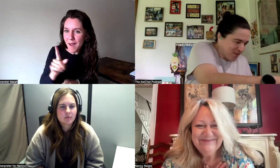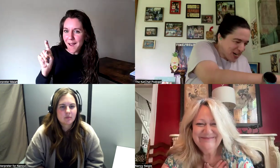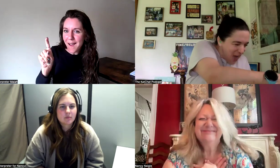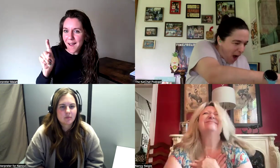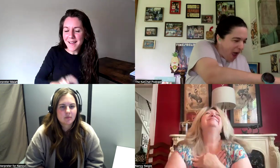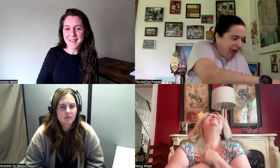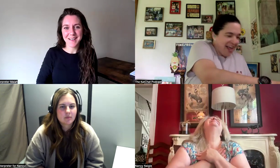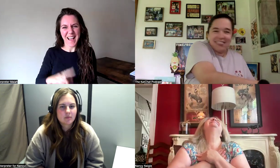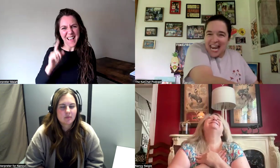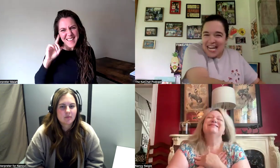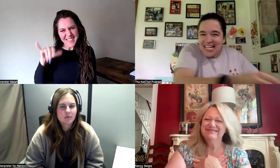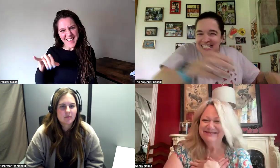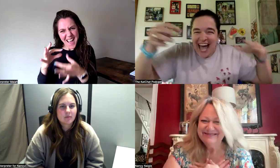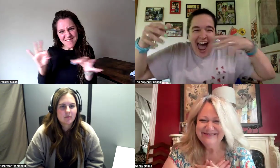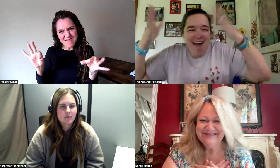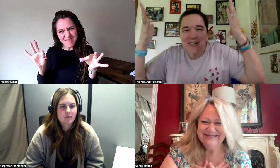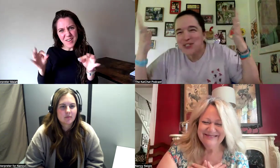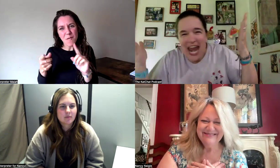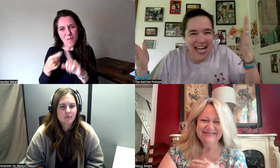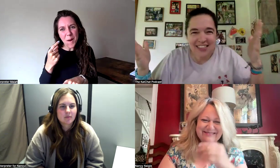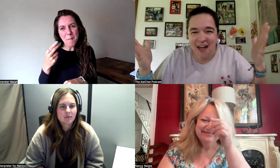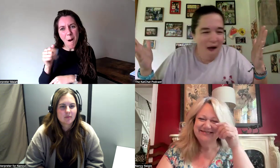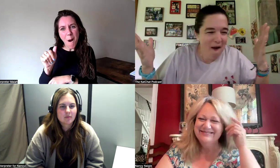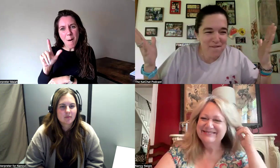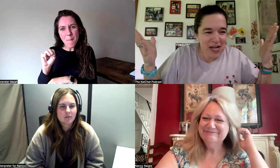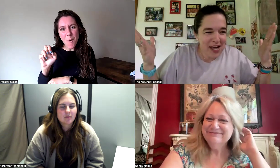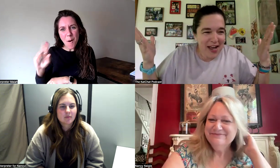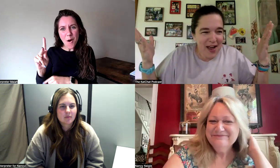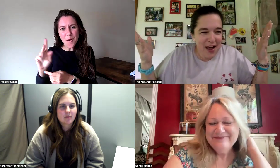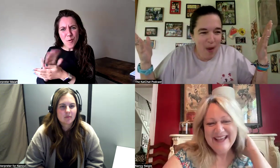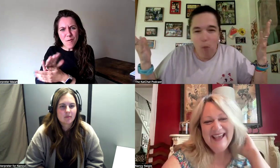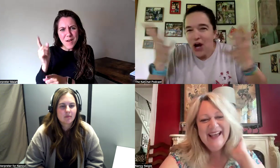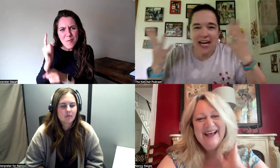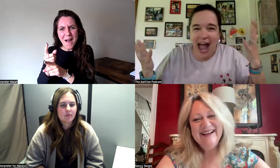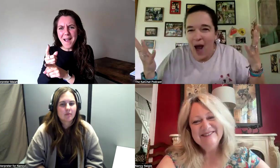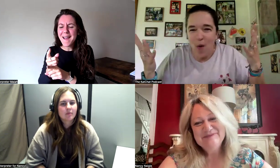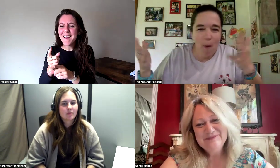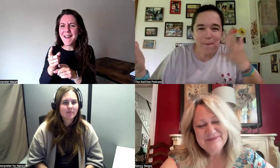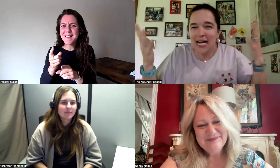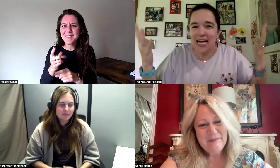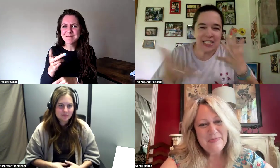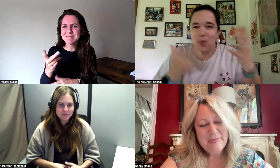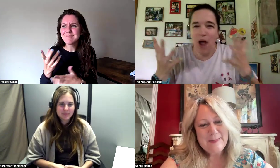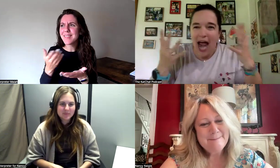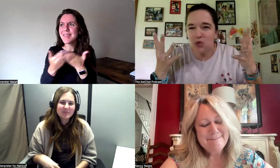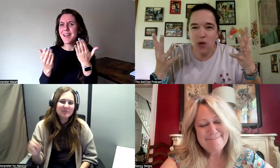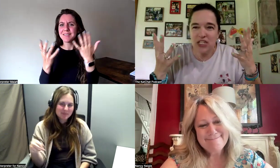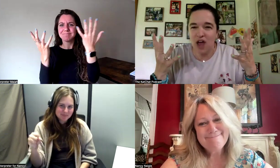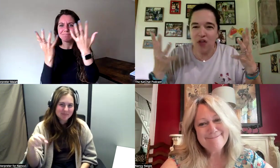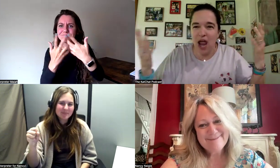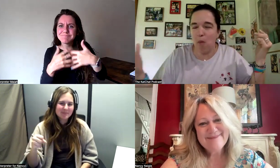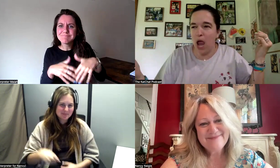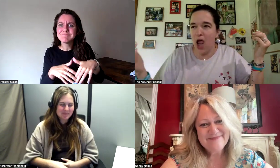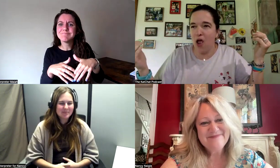Hallmark movie. Nothing have a chance of working Yeah. out or being surprised with